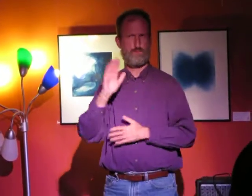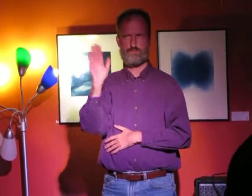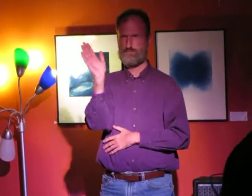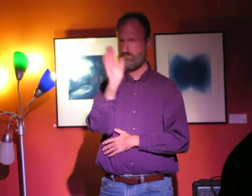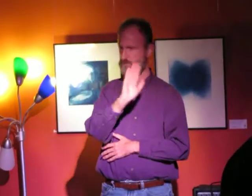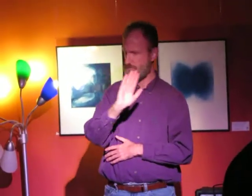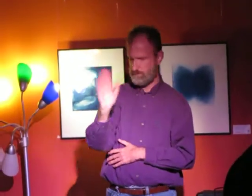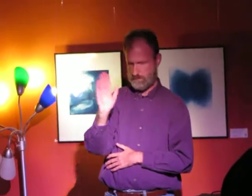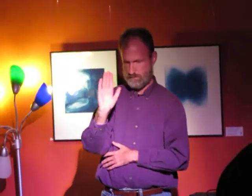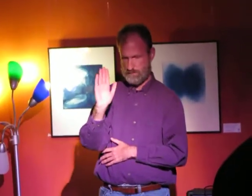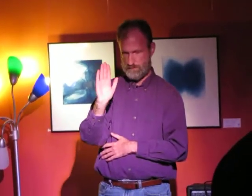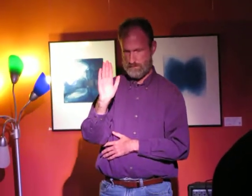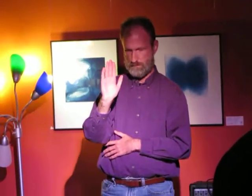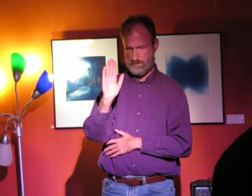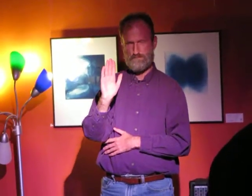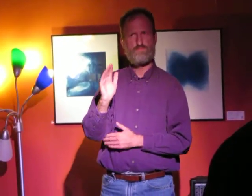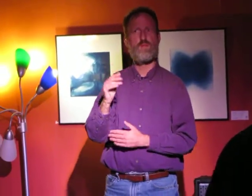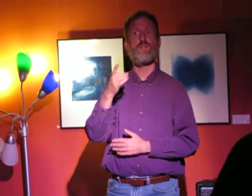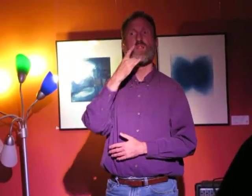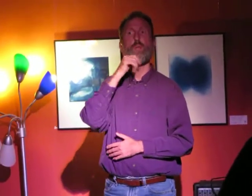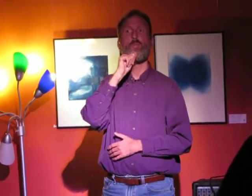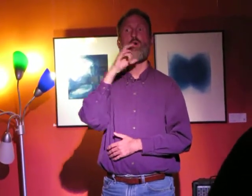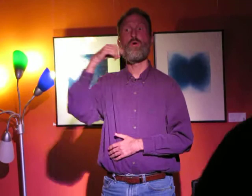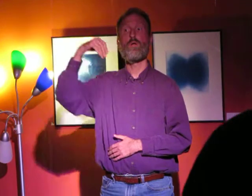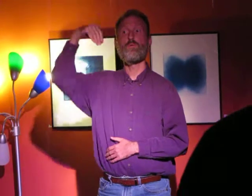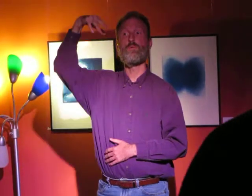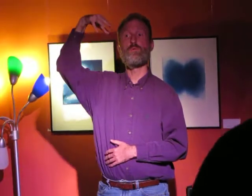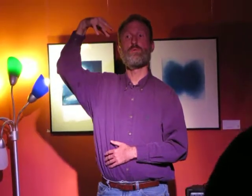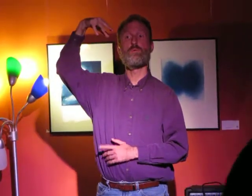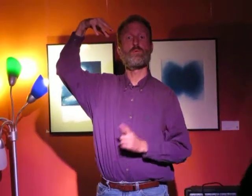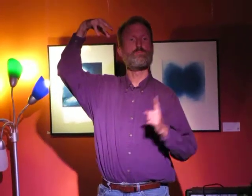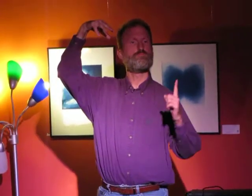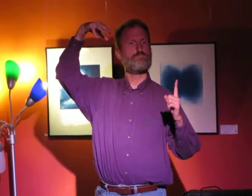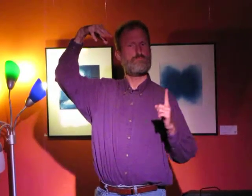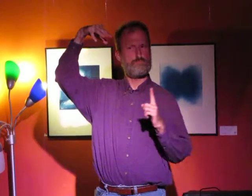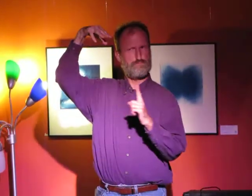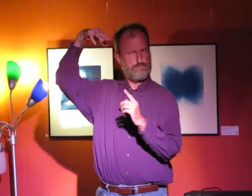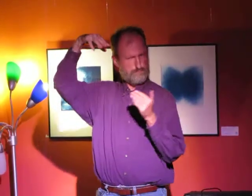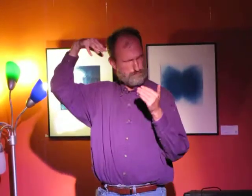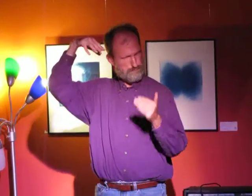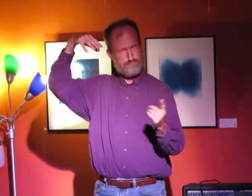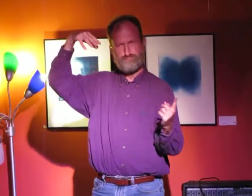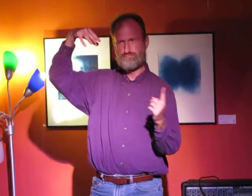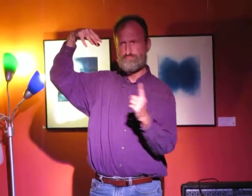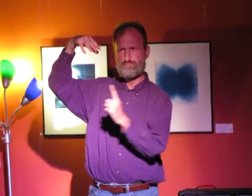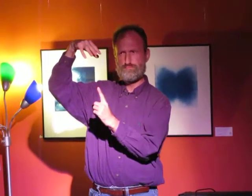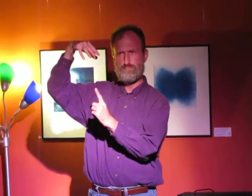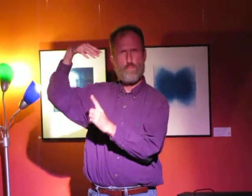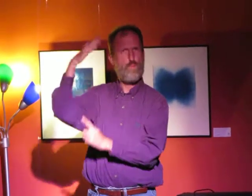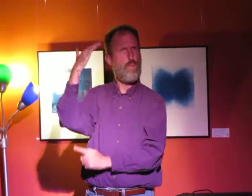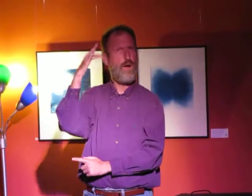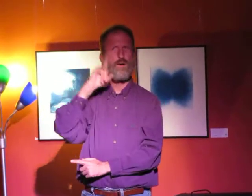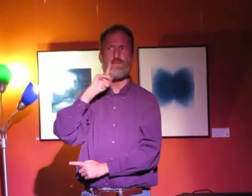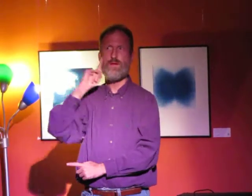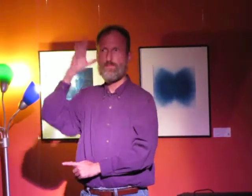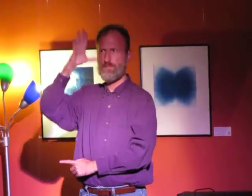Do not be afraid of your face. Move into the beam of light in the